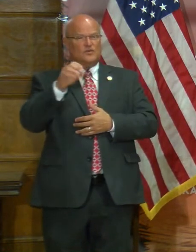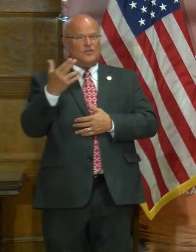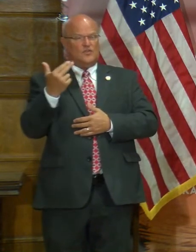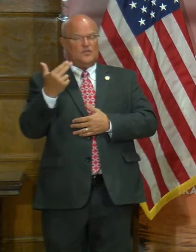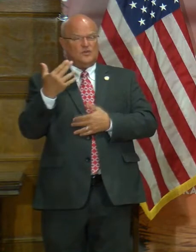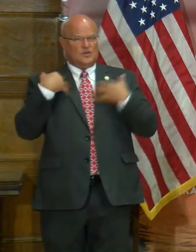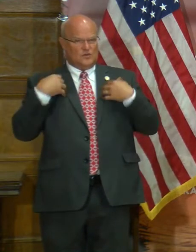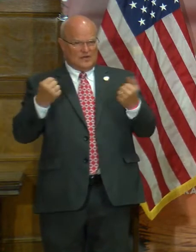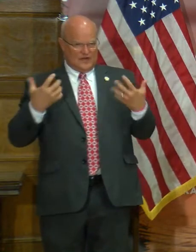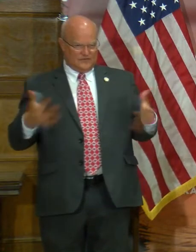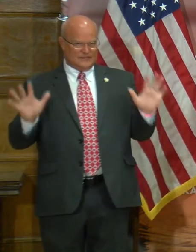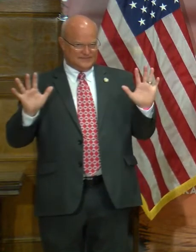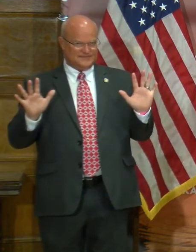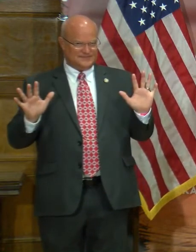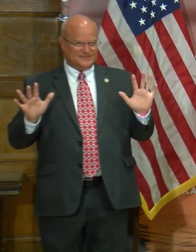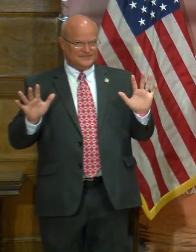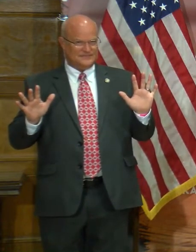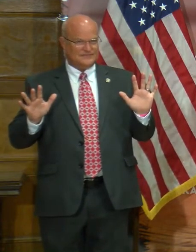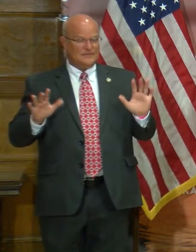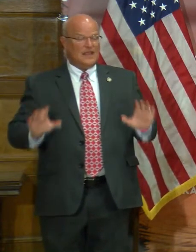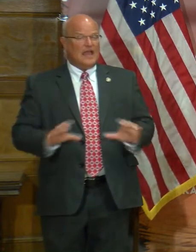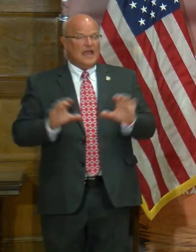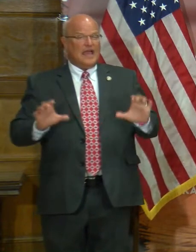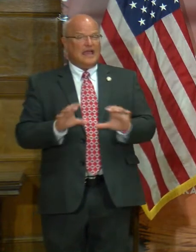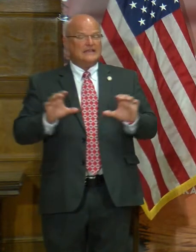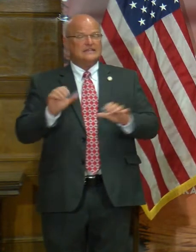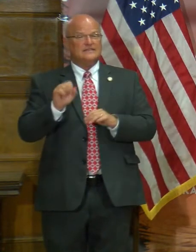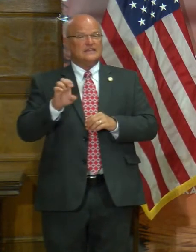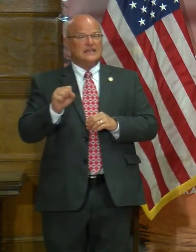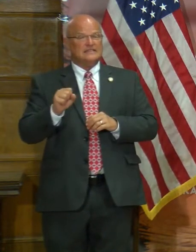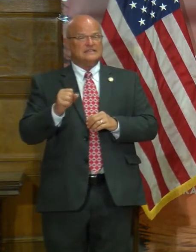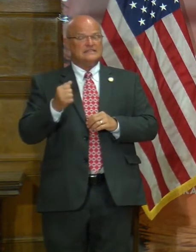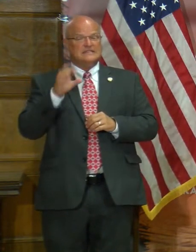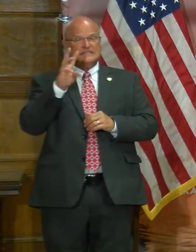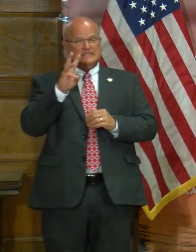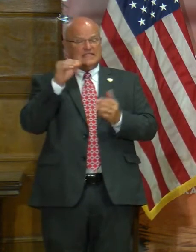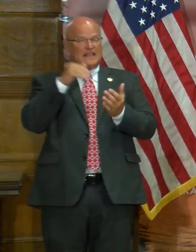35,413 patients recovered. Active cases to date are